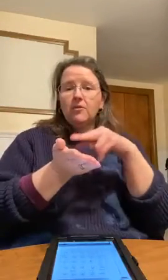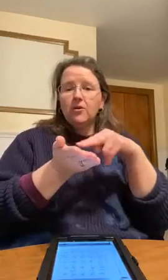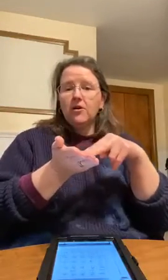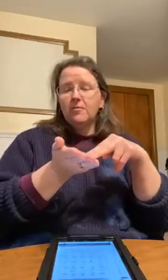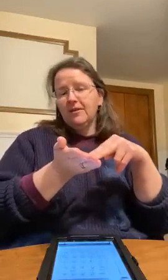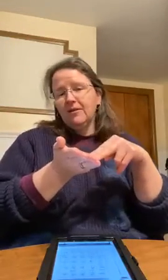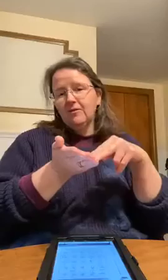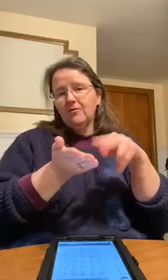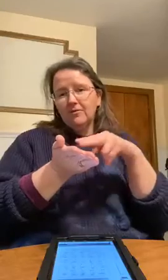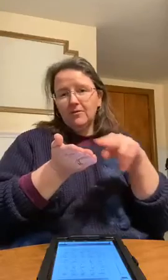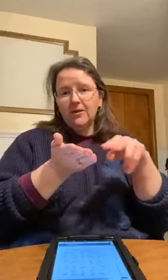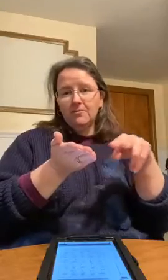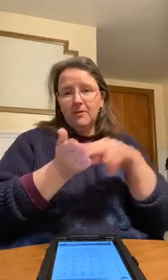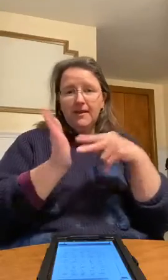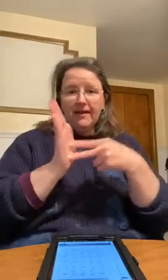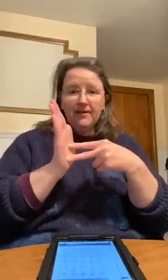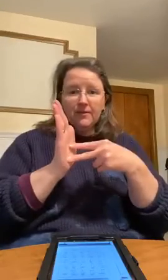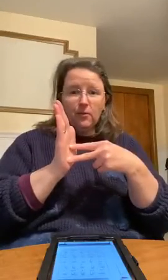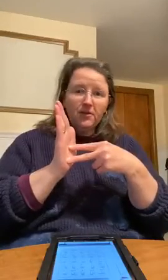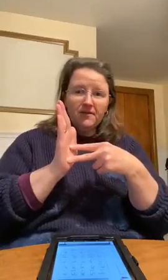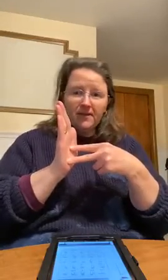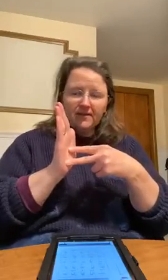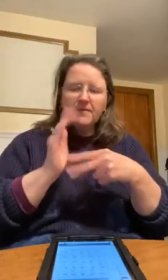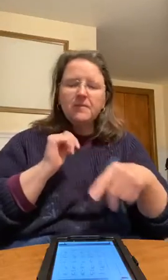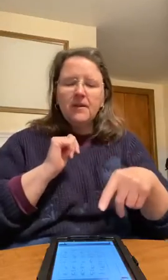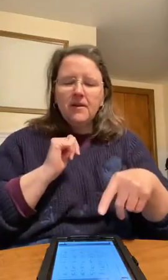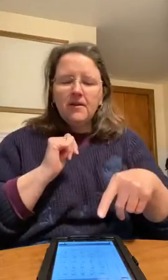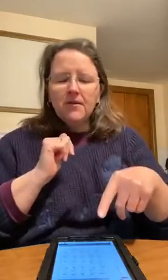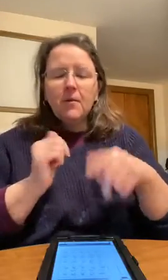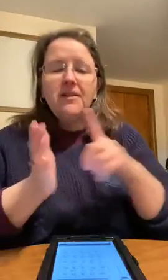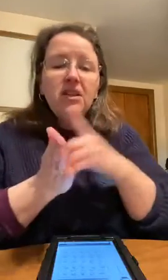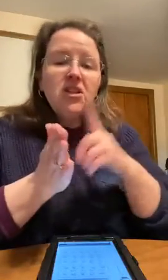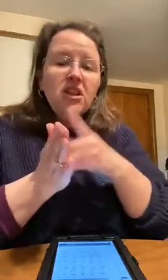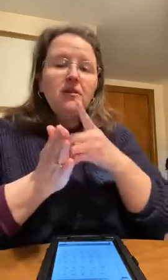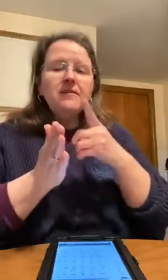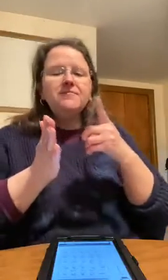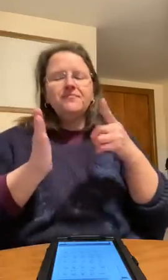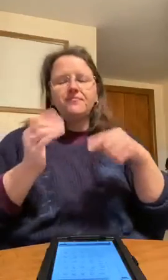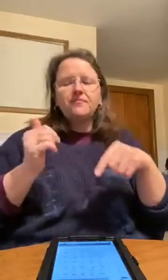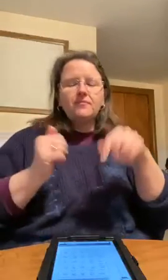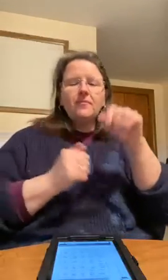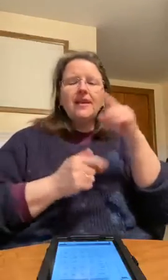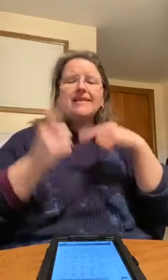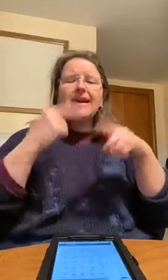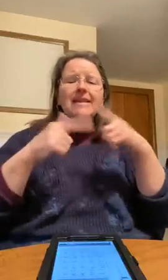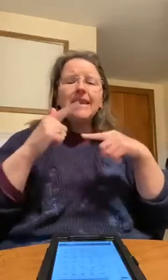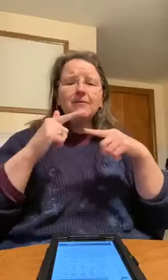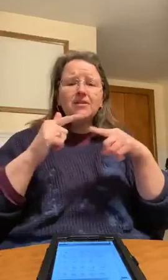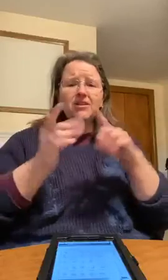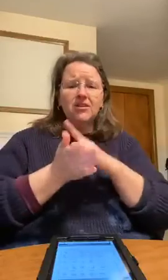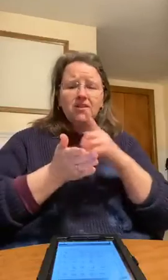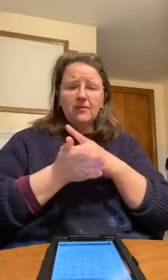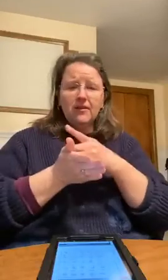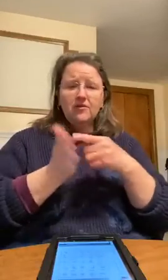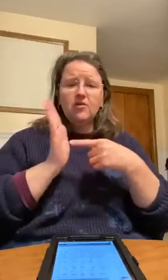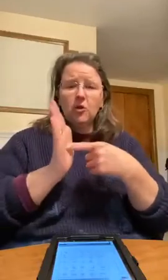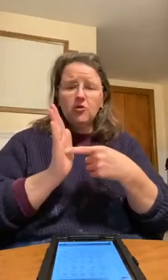up the meanings of words and things. So a dictionary, a sign language dictionary, shows